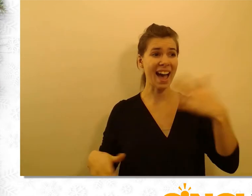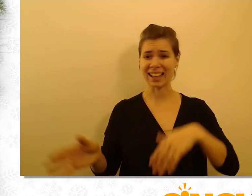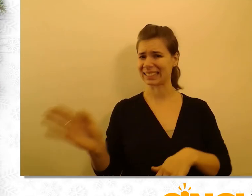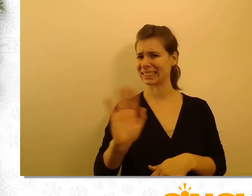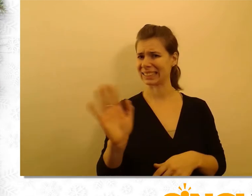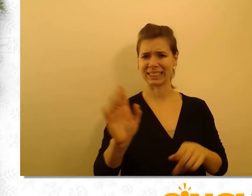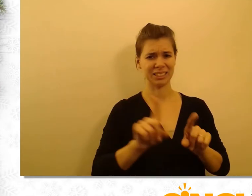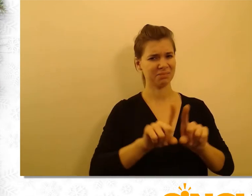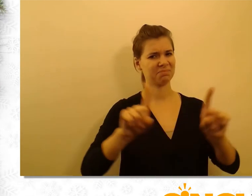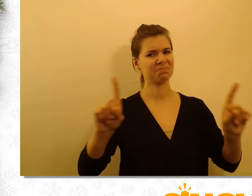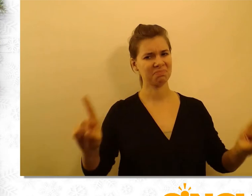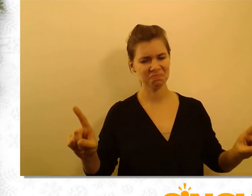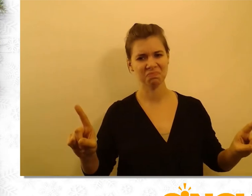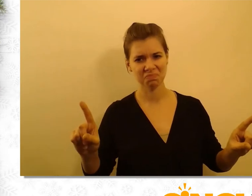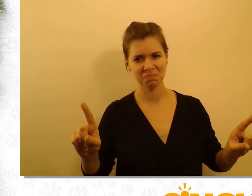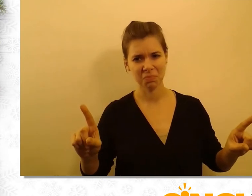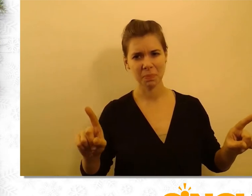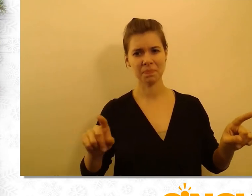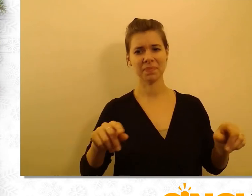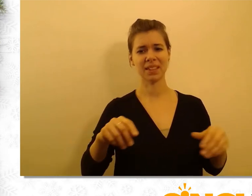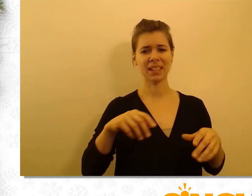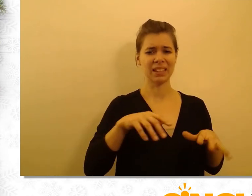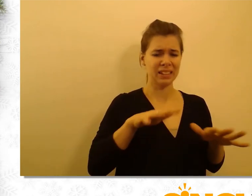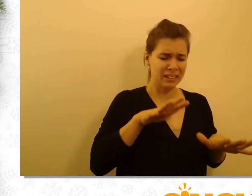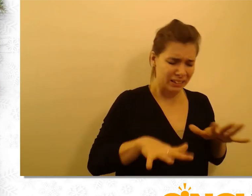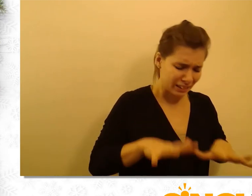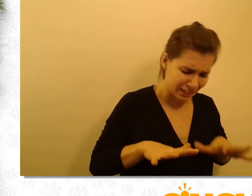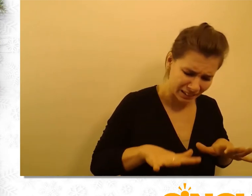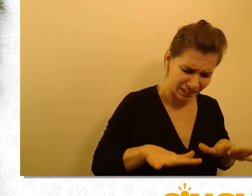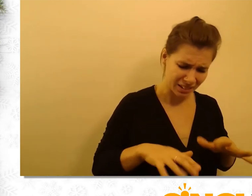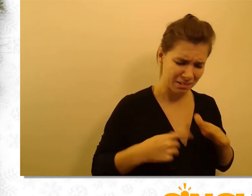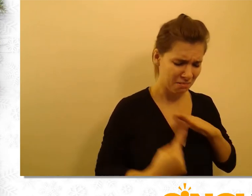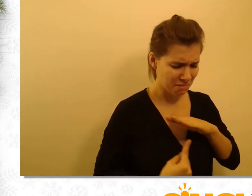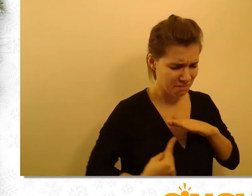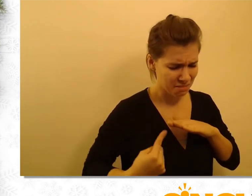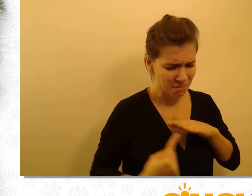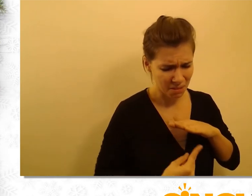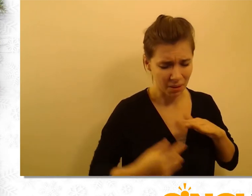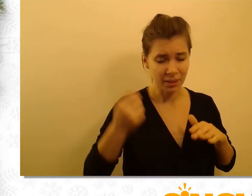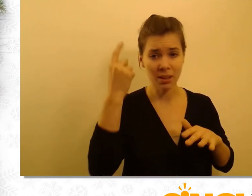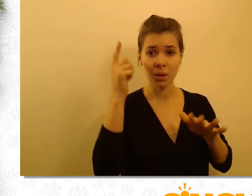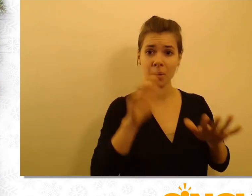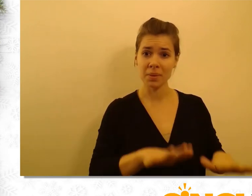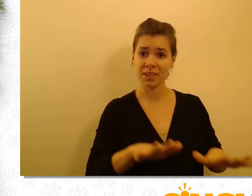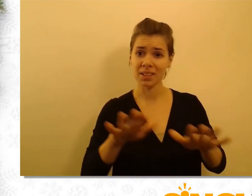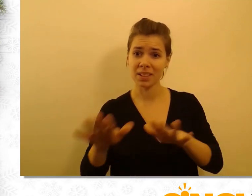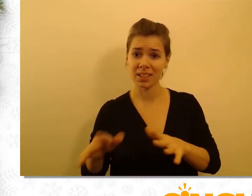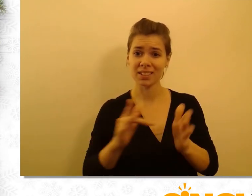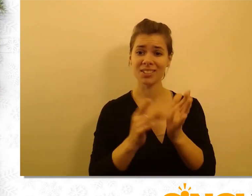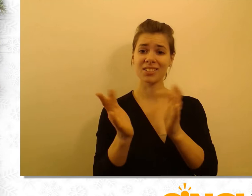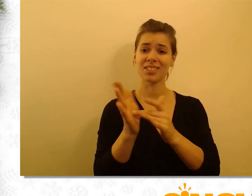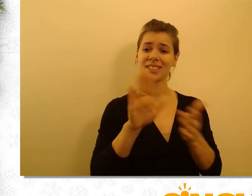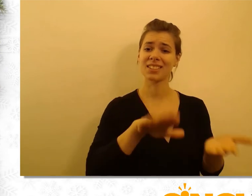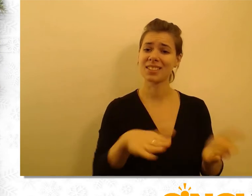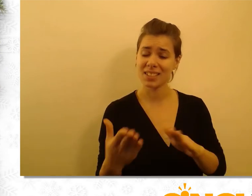place. Although we feel anxious, we know Christ arose. By